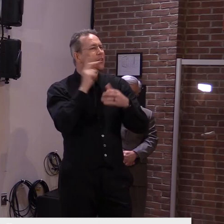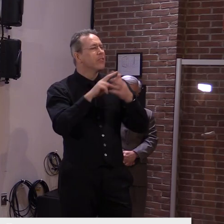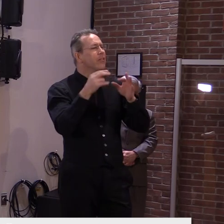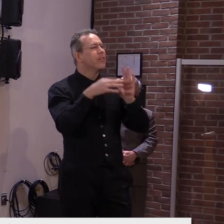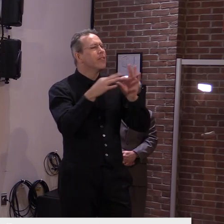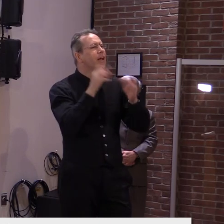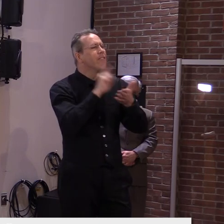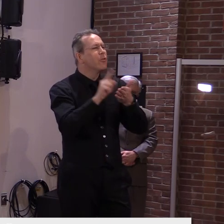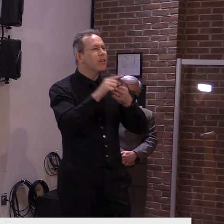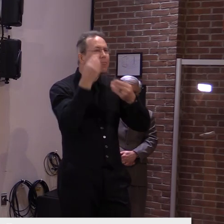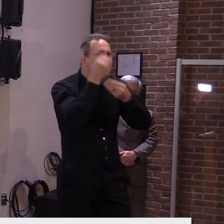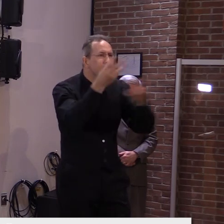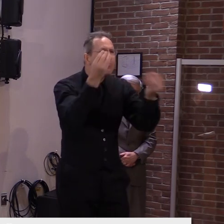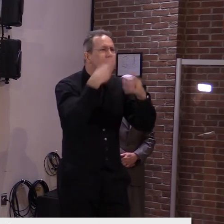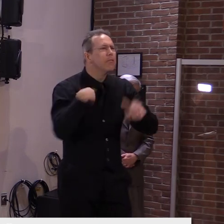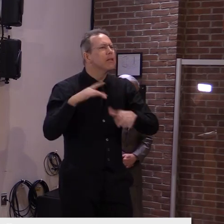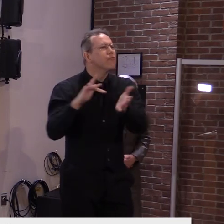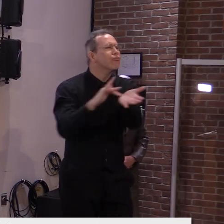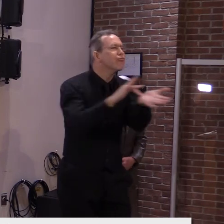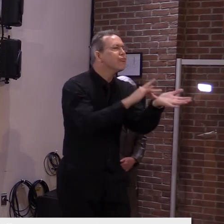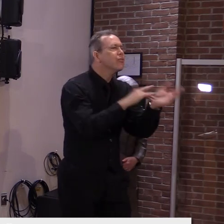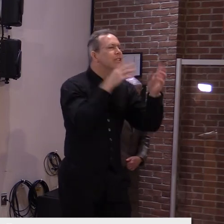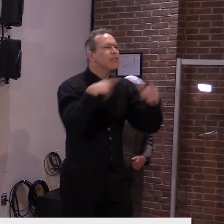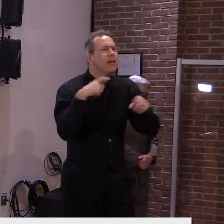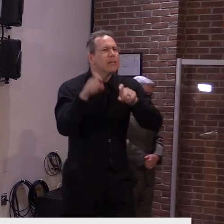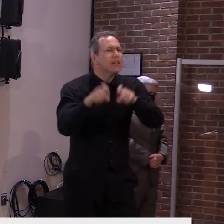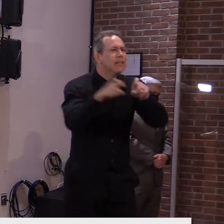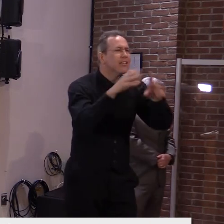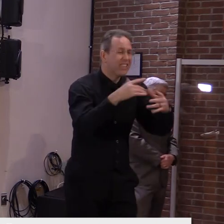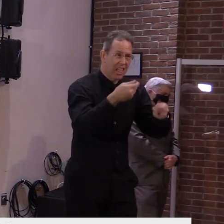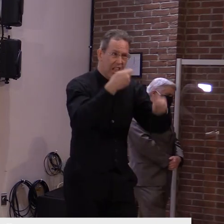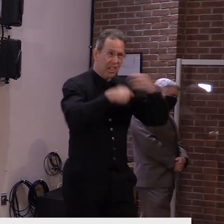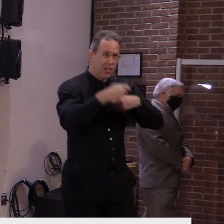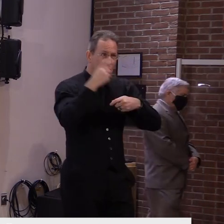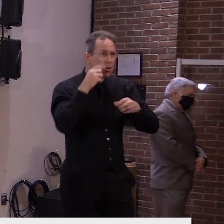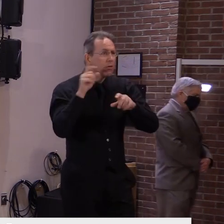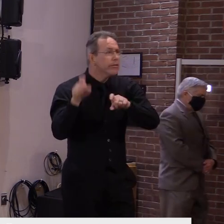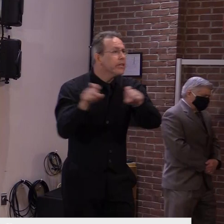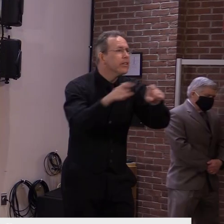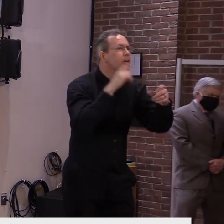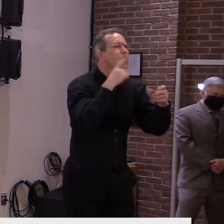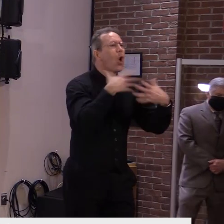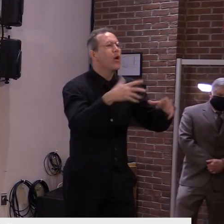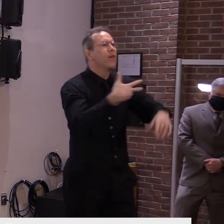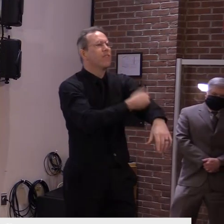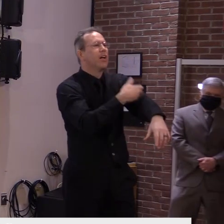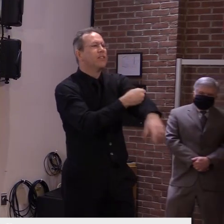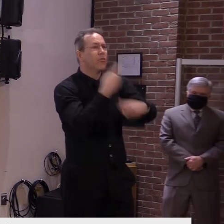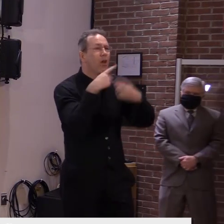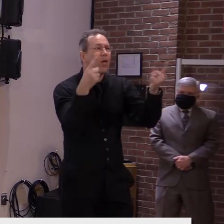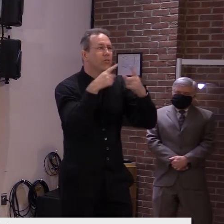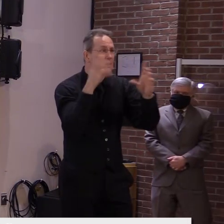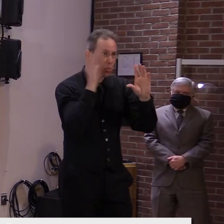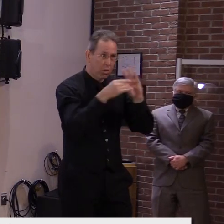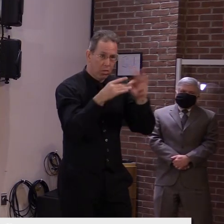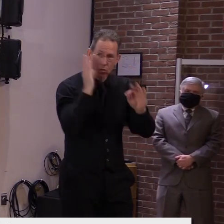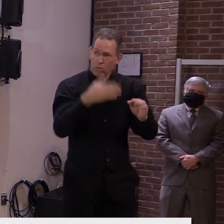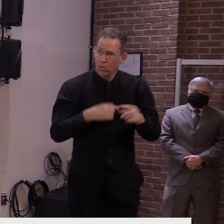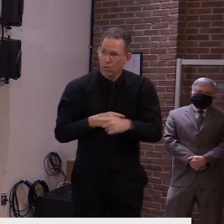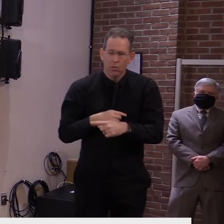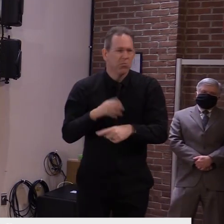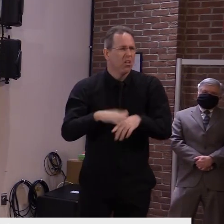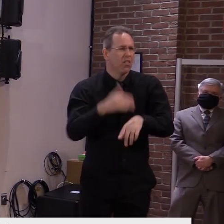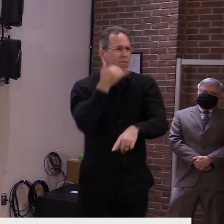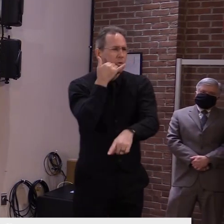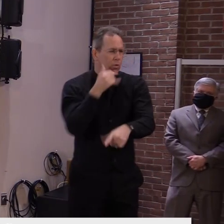In terms of the surveillance testing right now, we're planning on holding it next week. We are having discussions about its future, but we haven't made